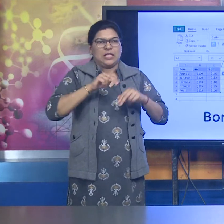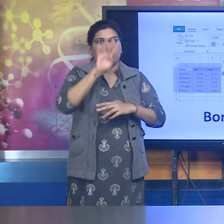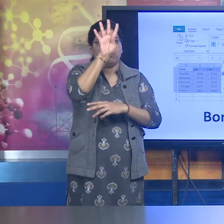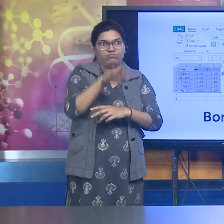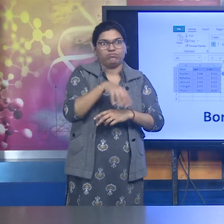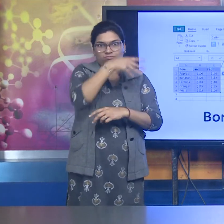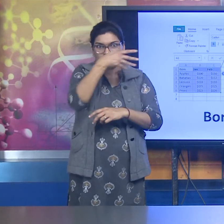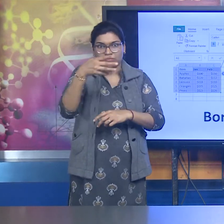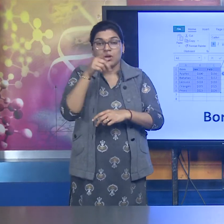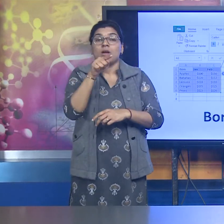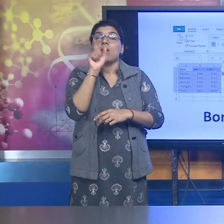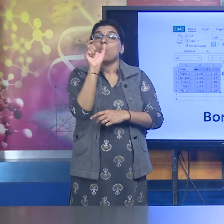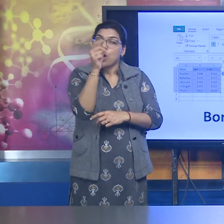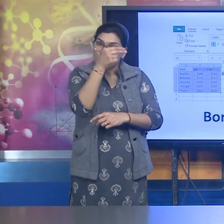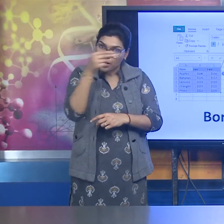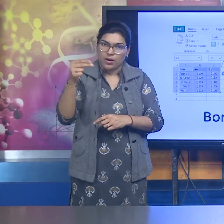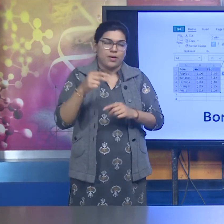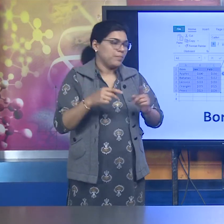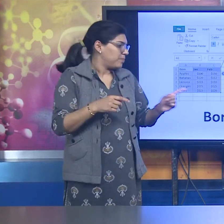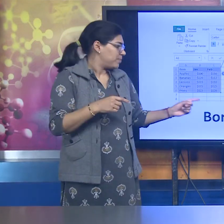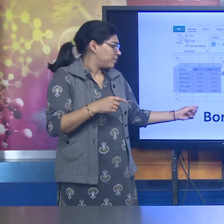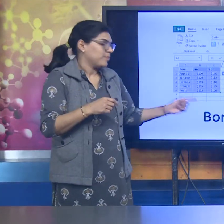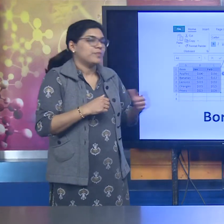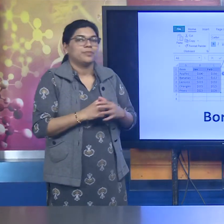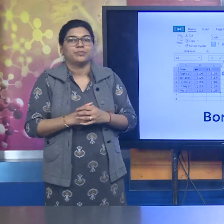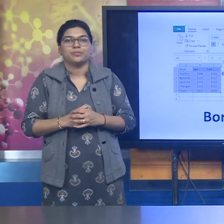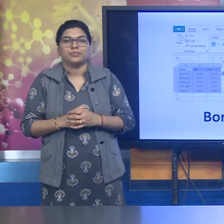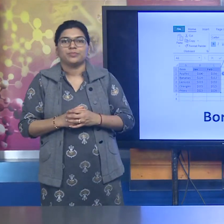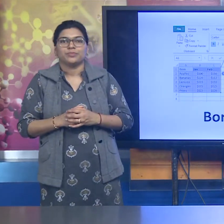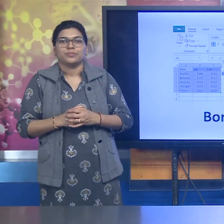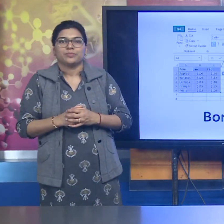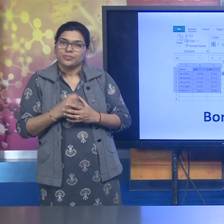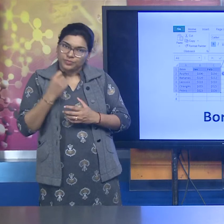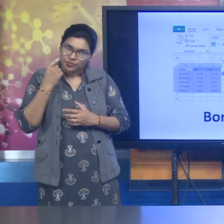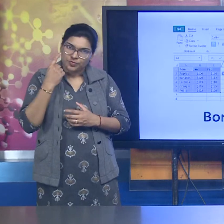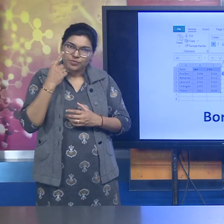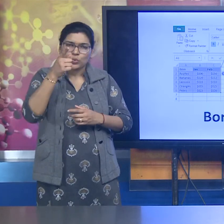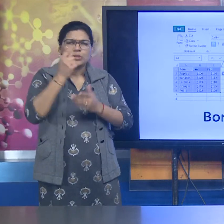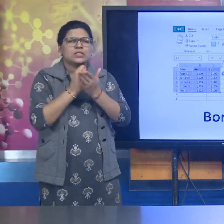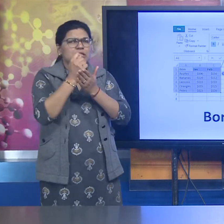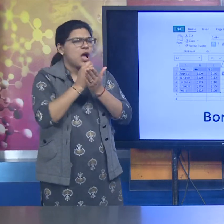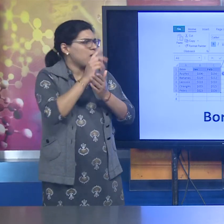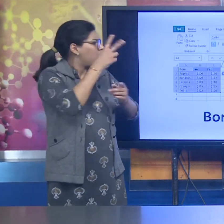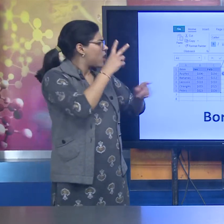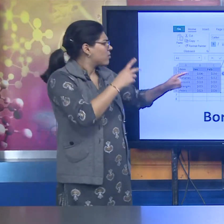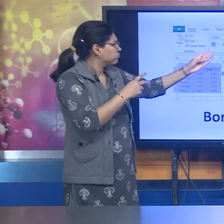which divides your data according to your